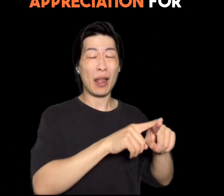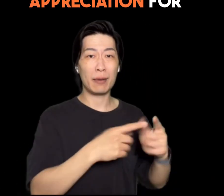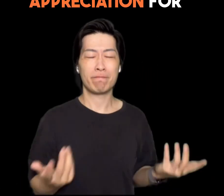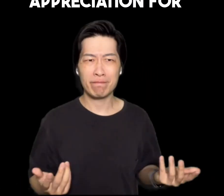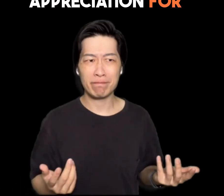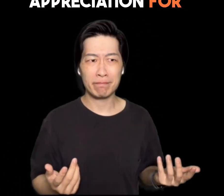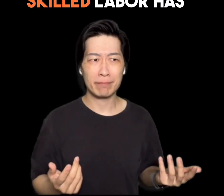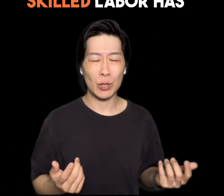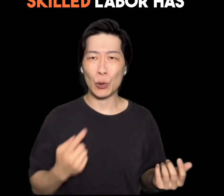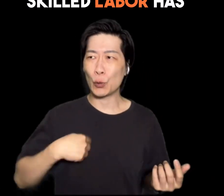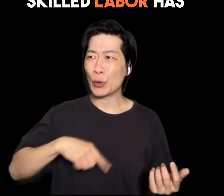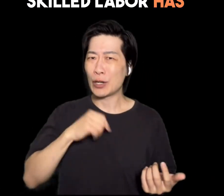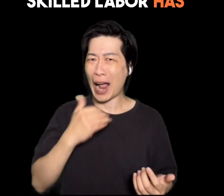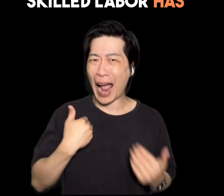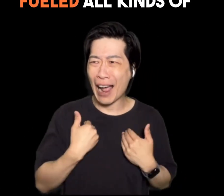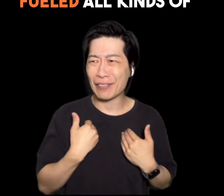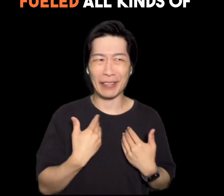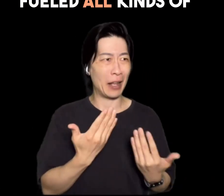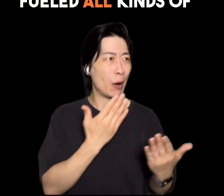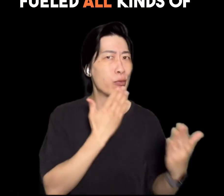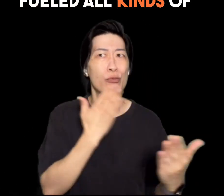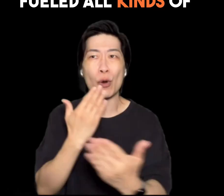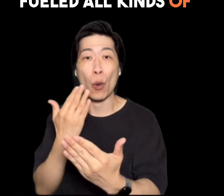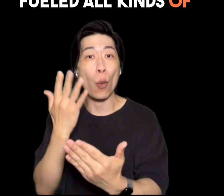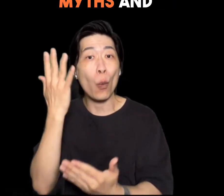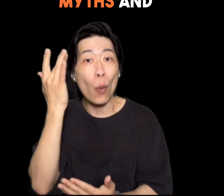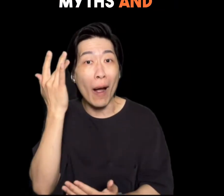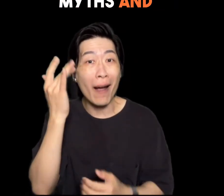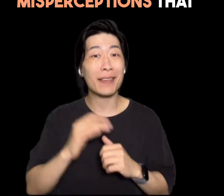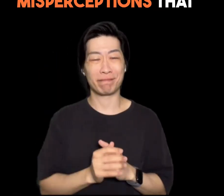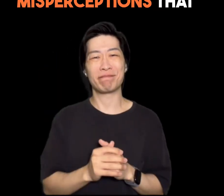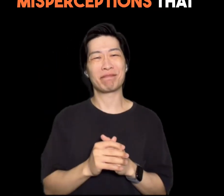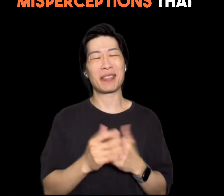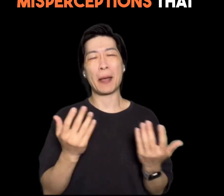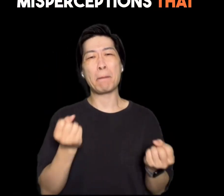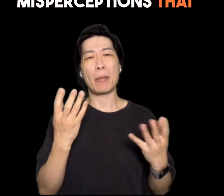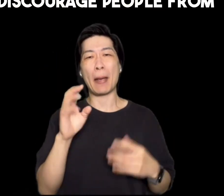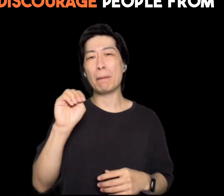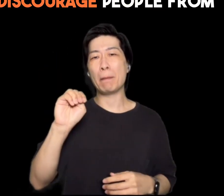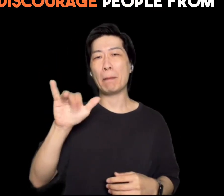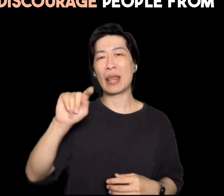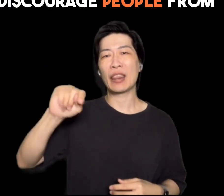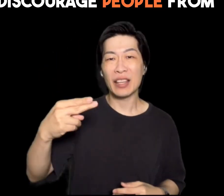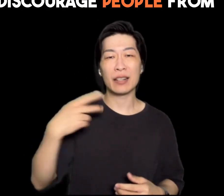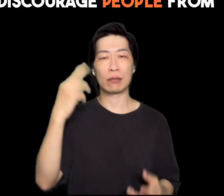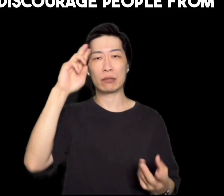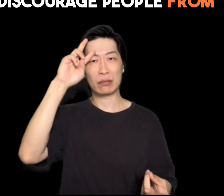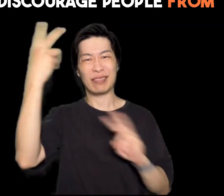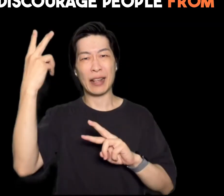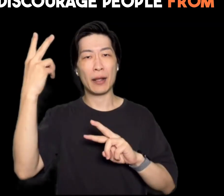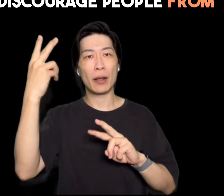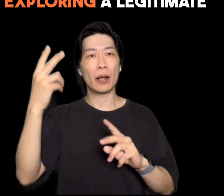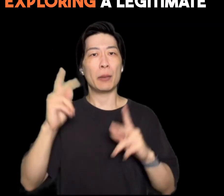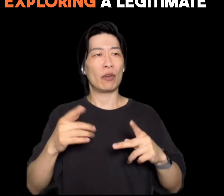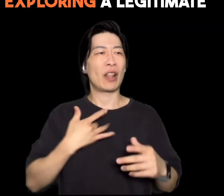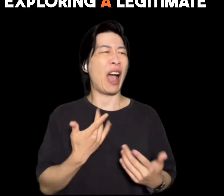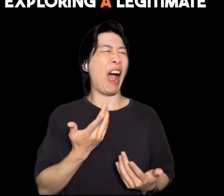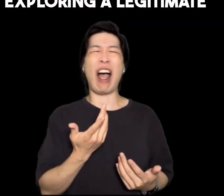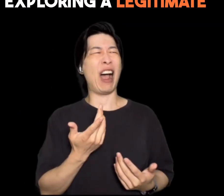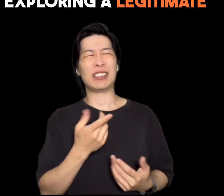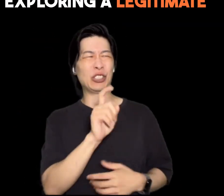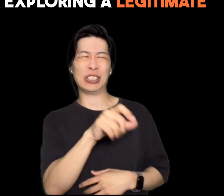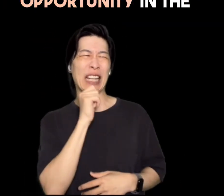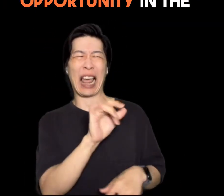of appreciation for skilled labor has fueled all kinds of myths and misperceptions that discourage people from exploring